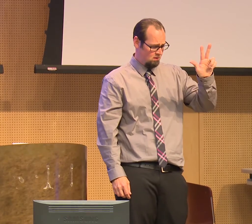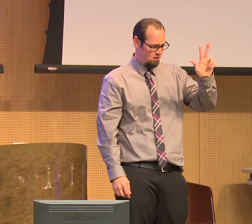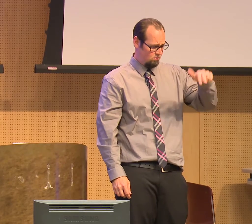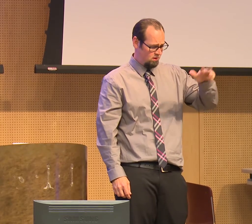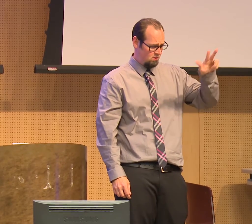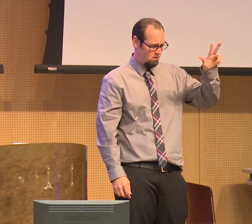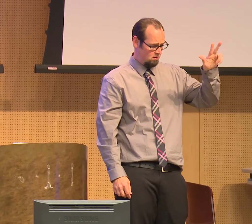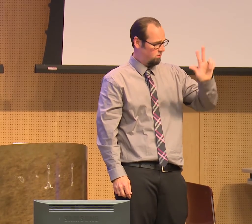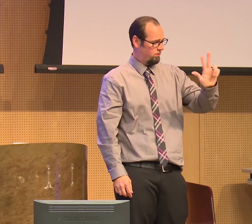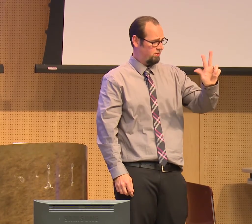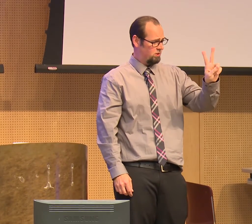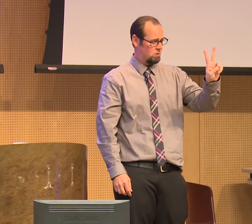in